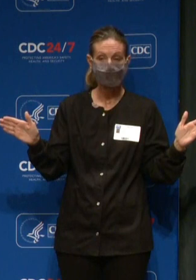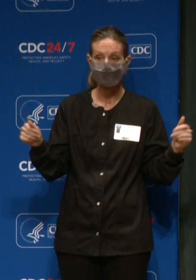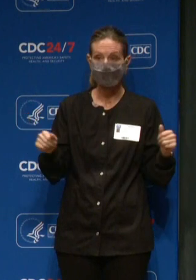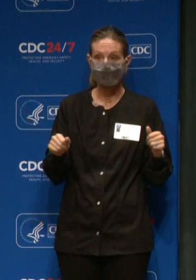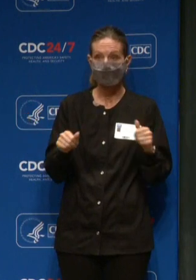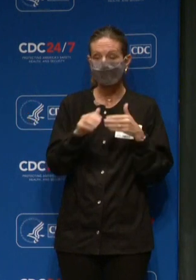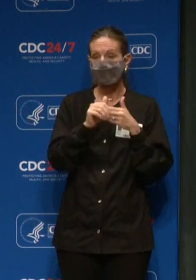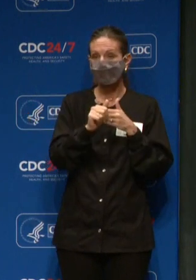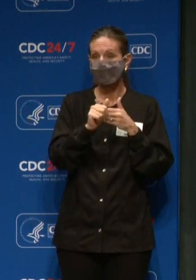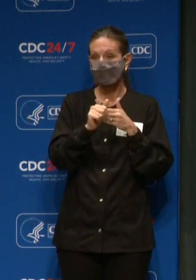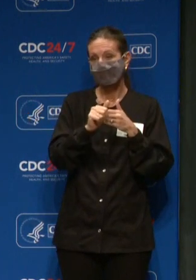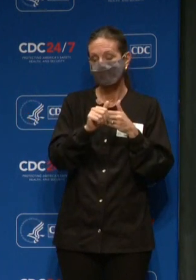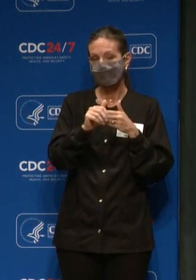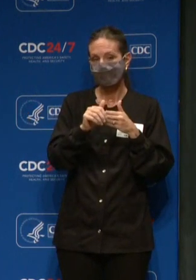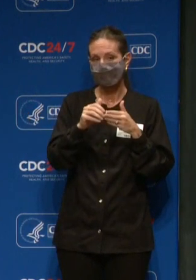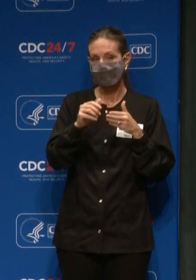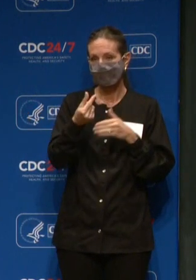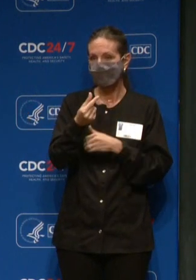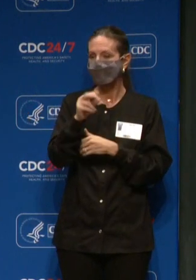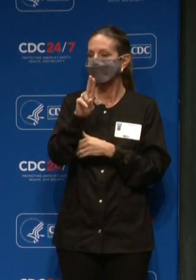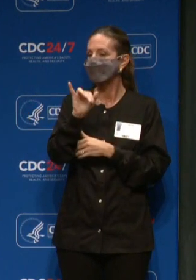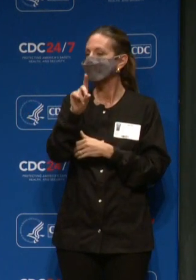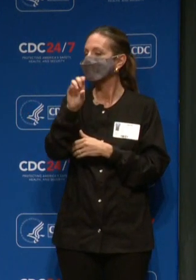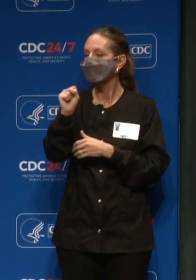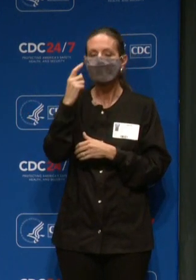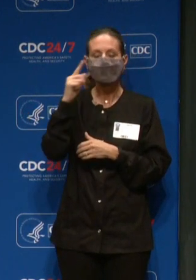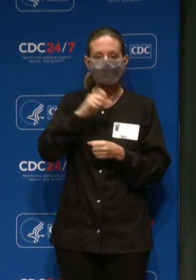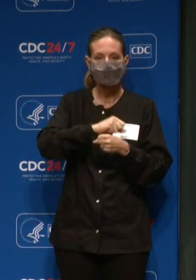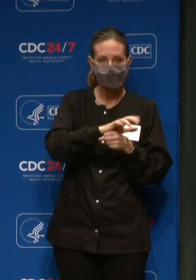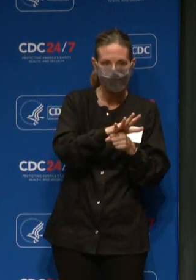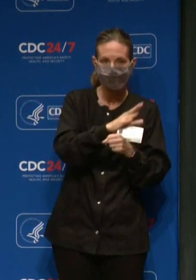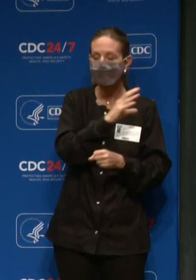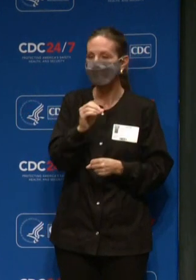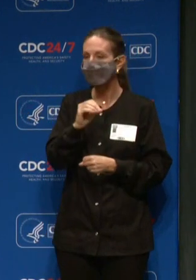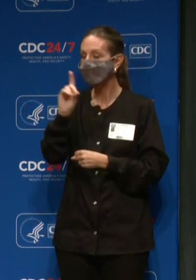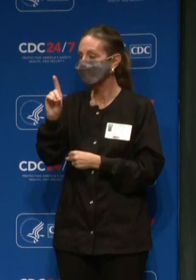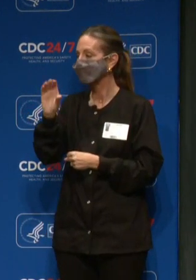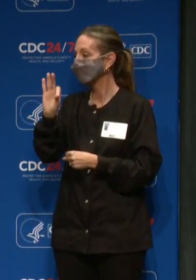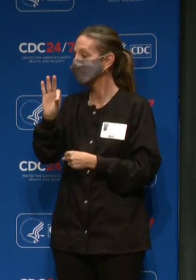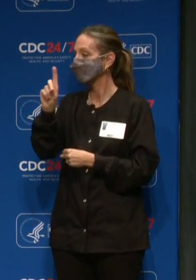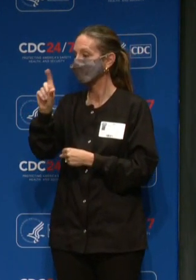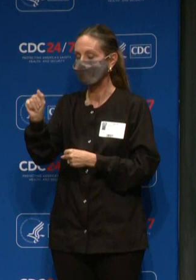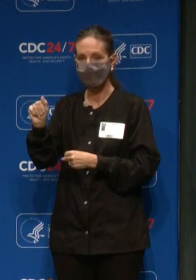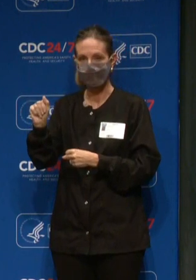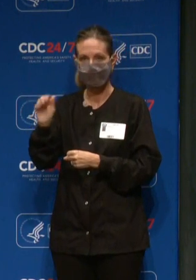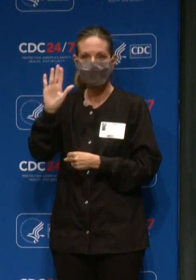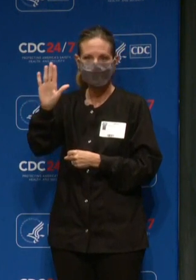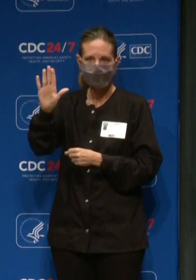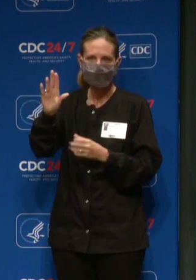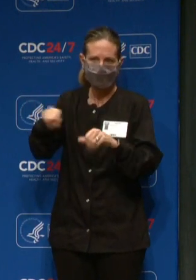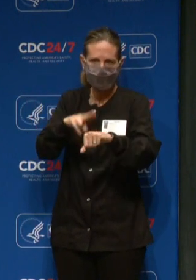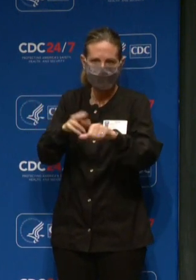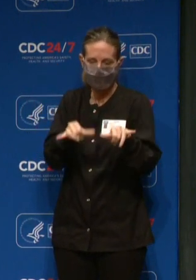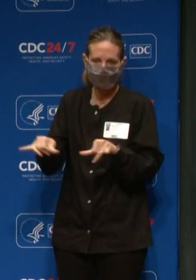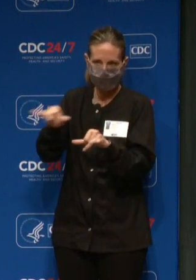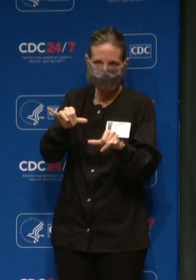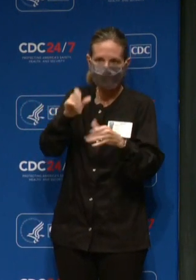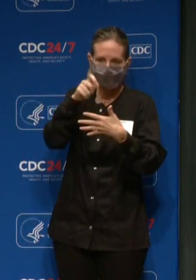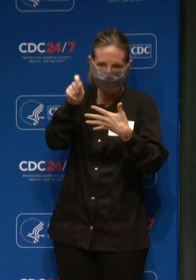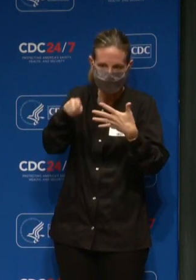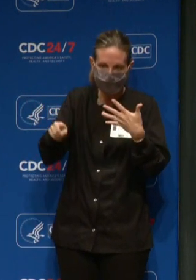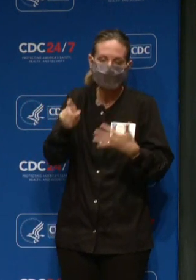second EUA guidance for what it would require and expect in terms of approval. Then you've got the fourth